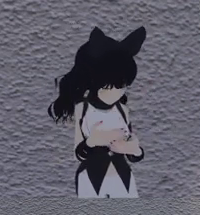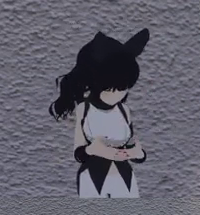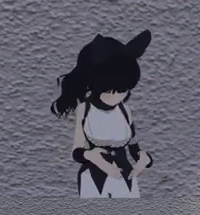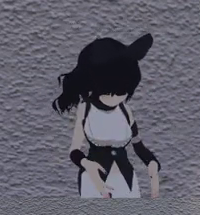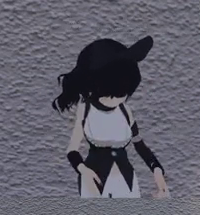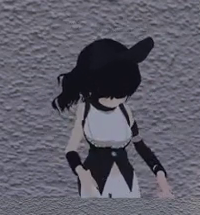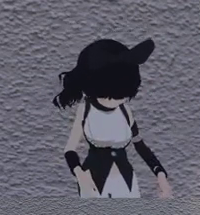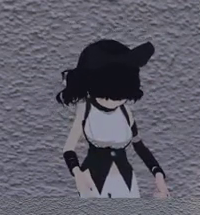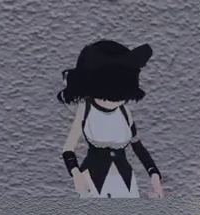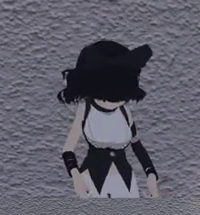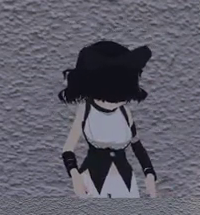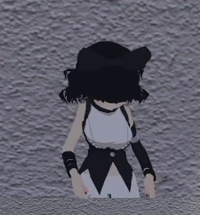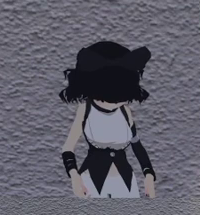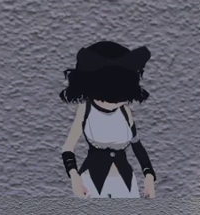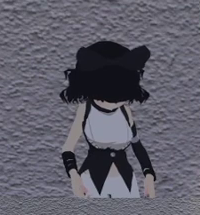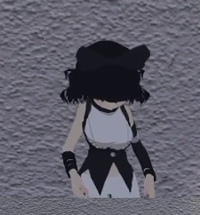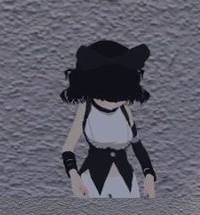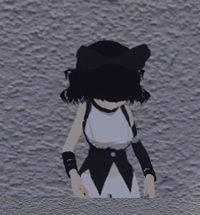Good.